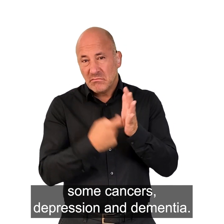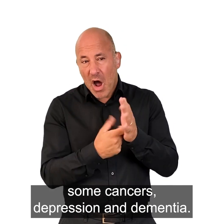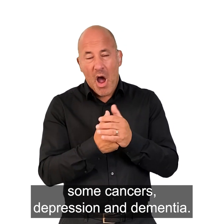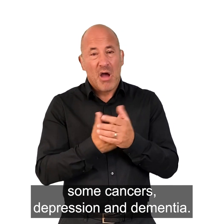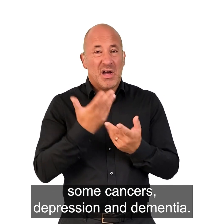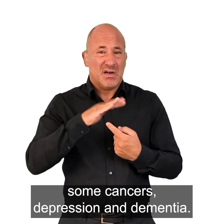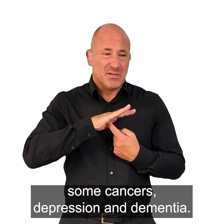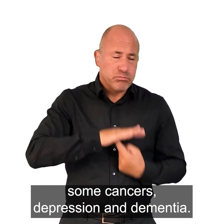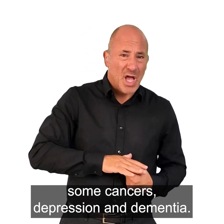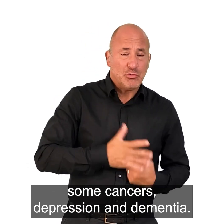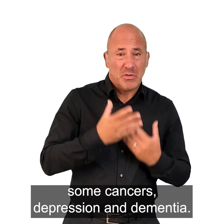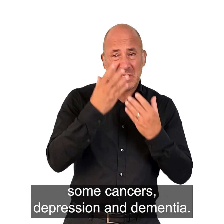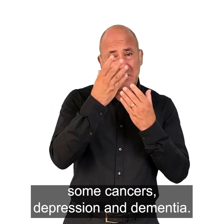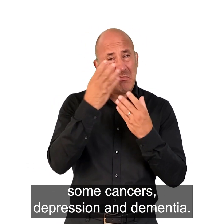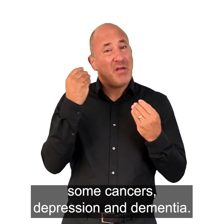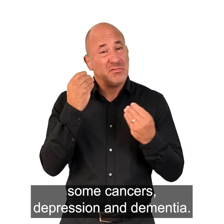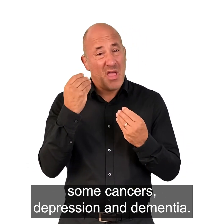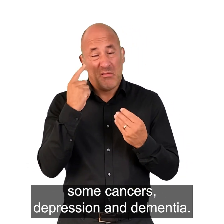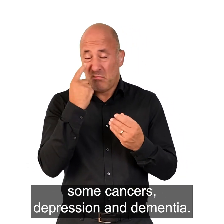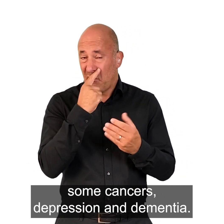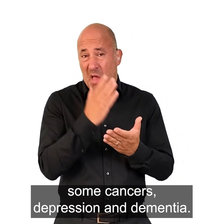cancers, depression, and dementia.